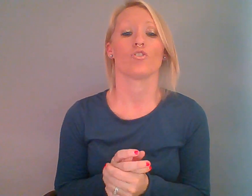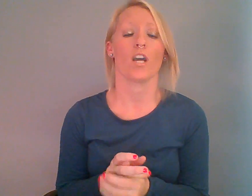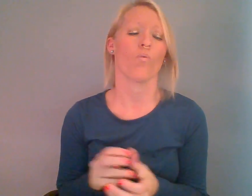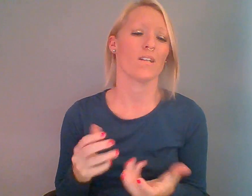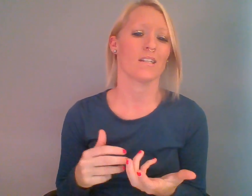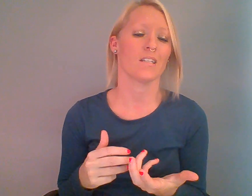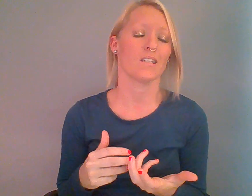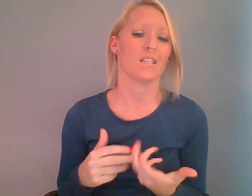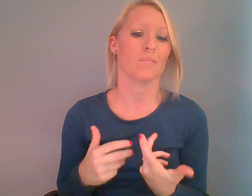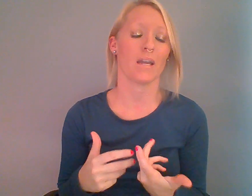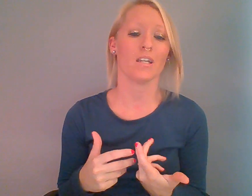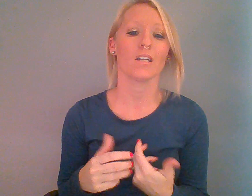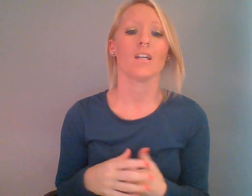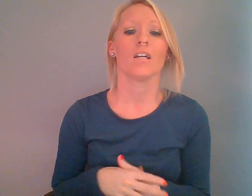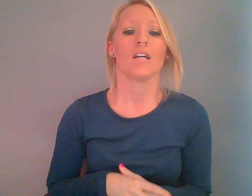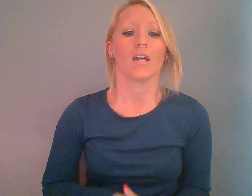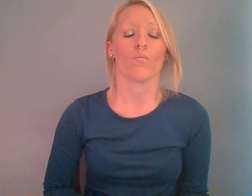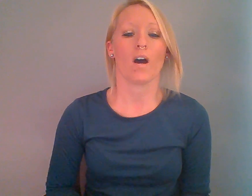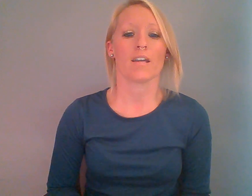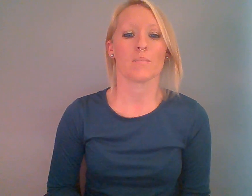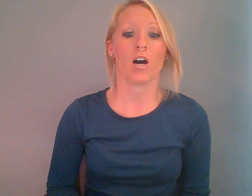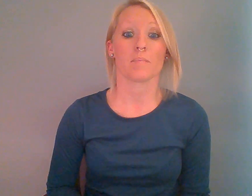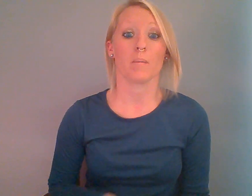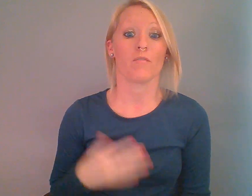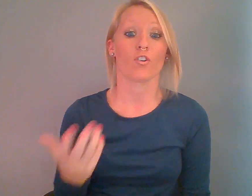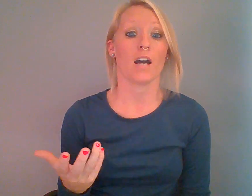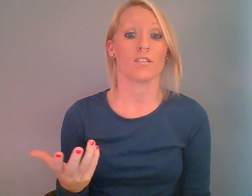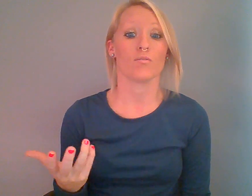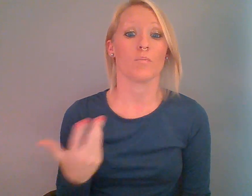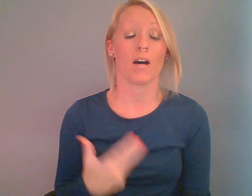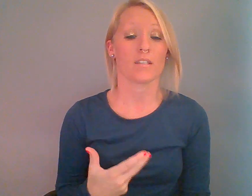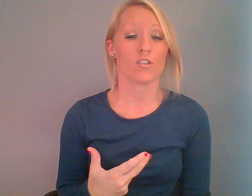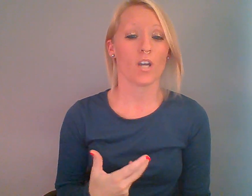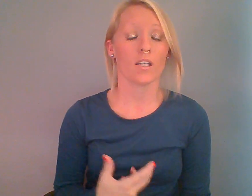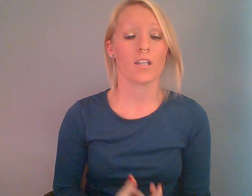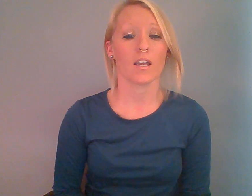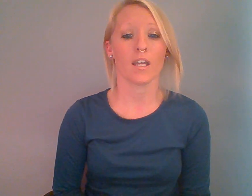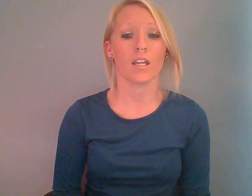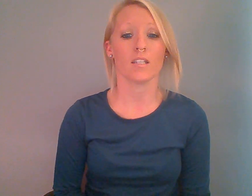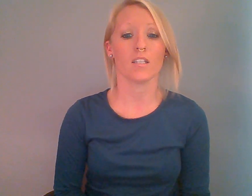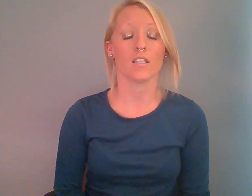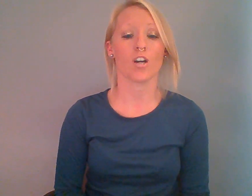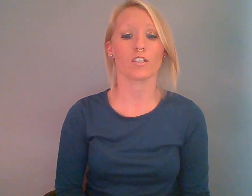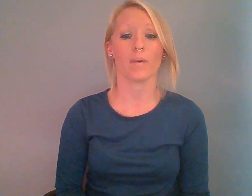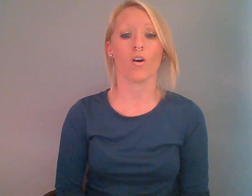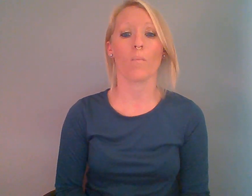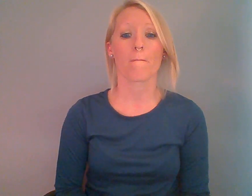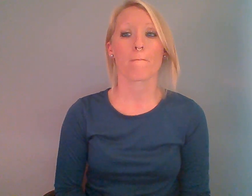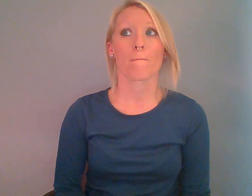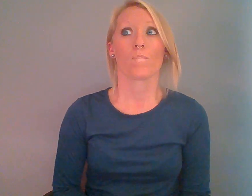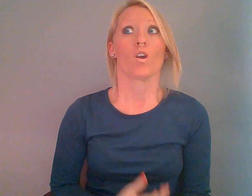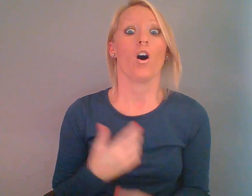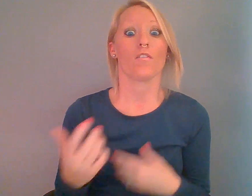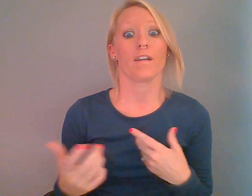check wasn't in his bank and why his boss maybe forgot to deposit that check. And he talked about all the